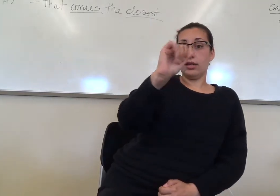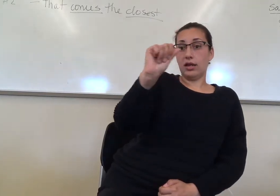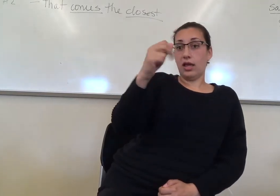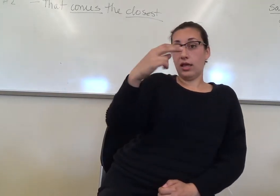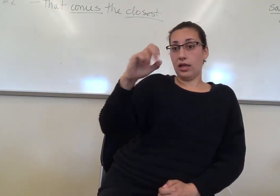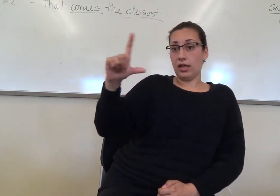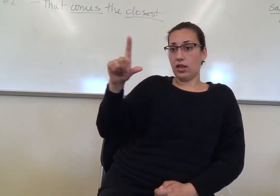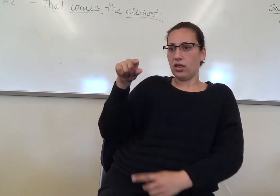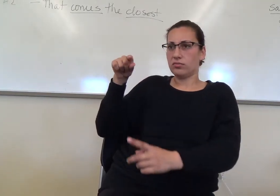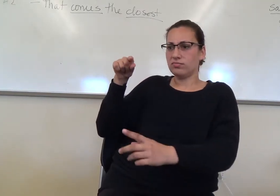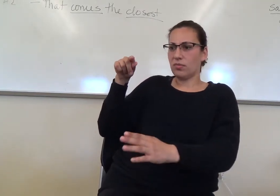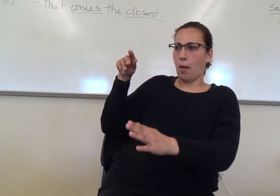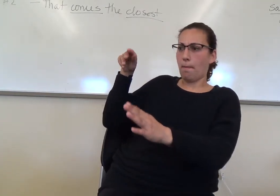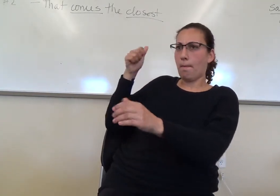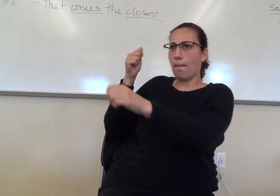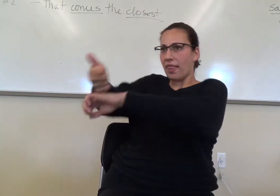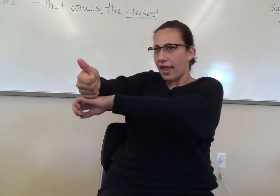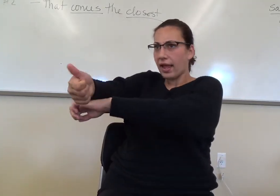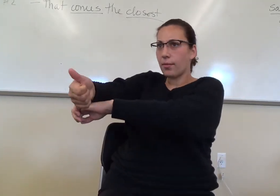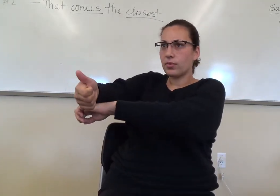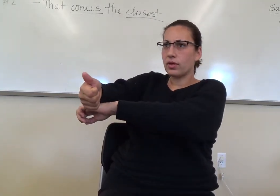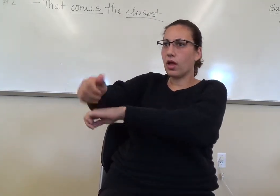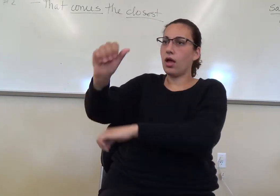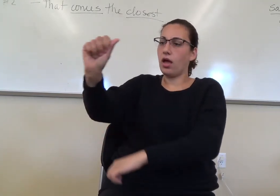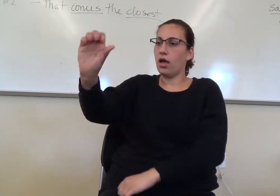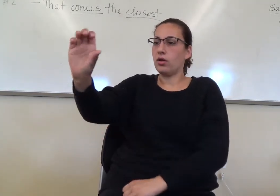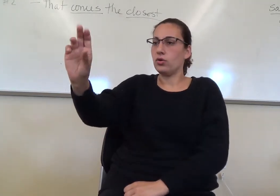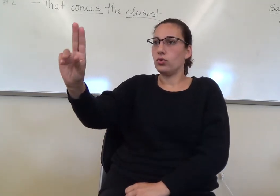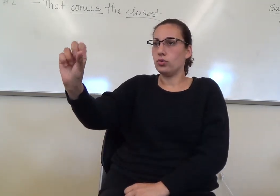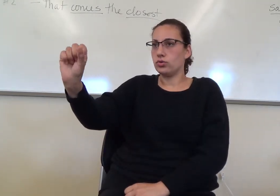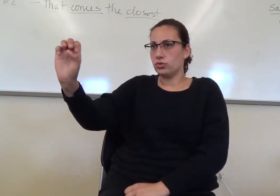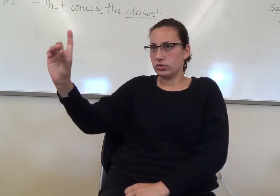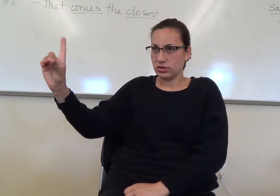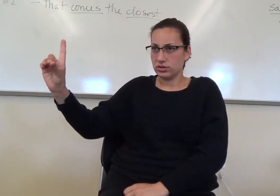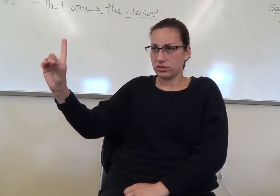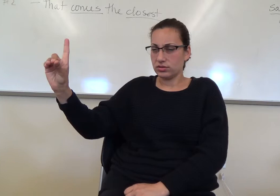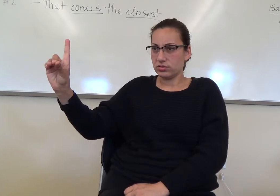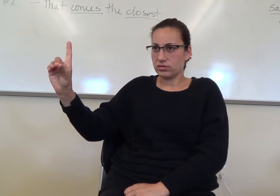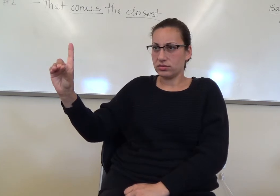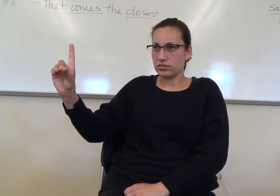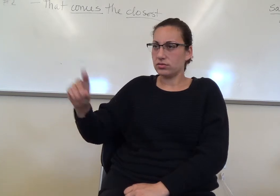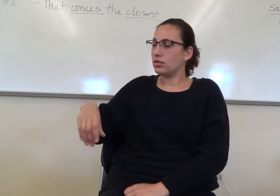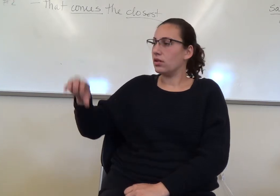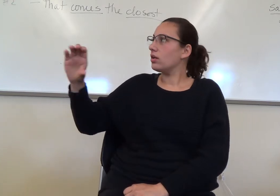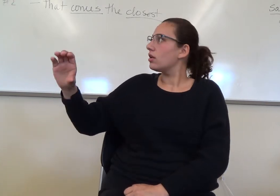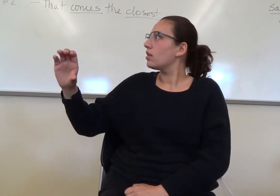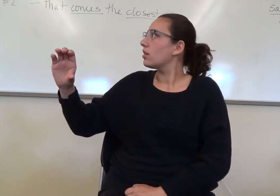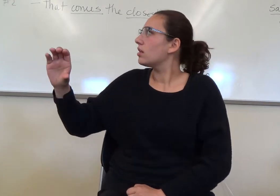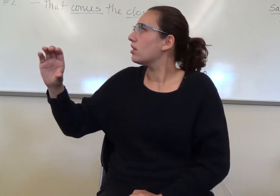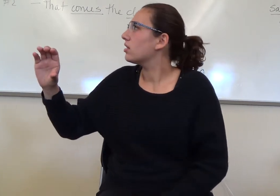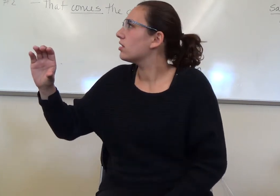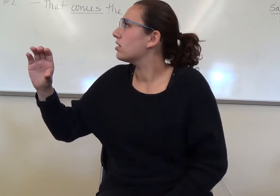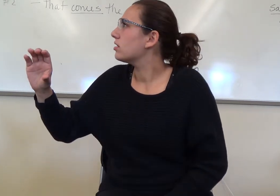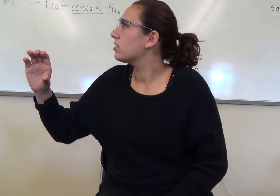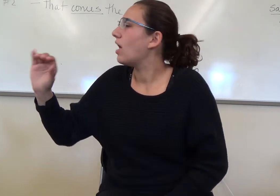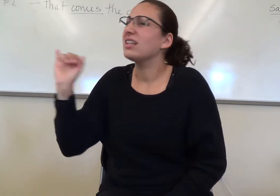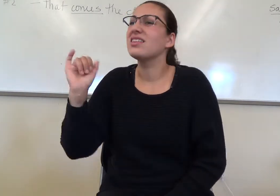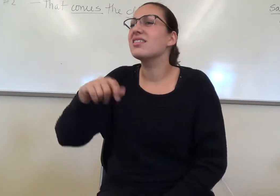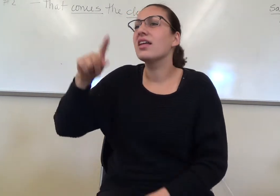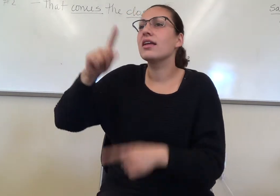Thomas, yeah. Oh. It's like they can't remember, it says. Good, okay, yeah. So, yeah, this is tricky because there's a lot